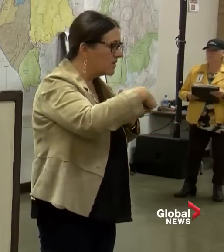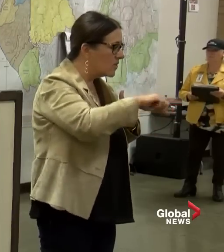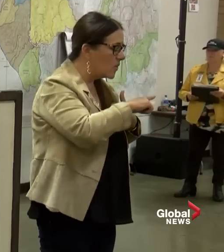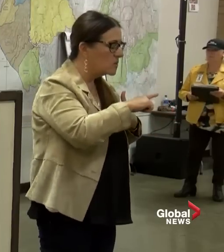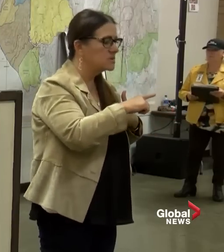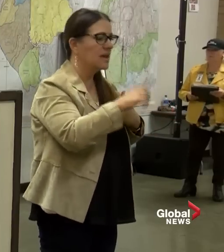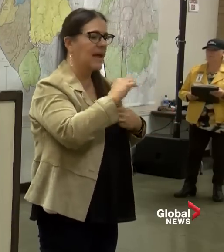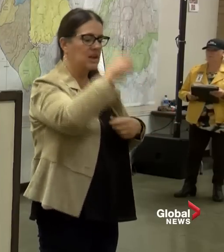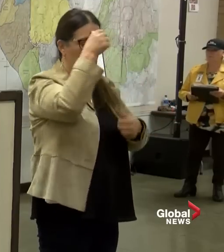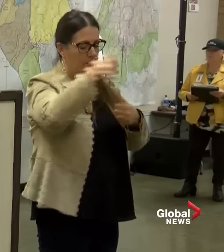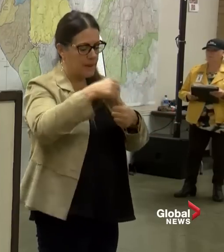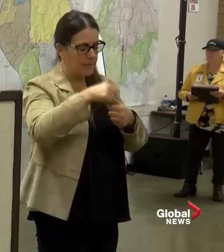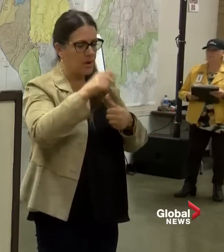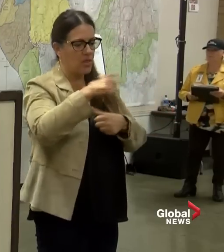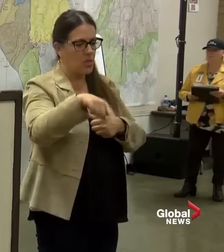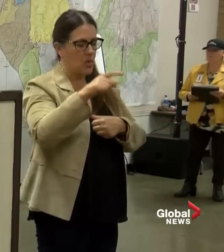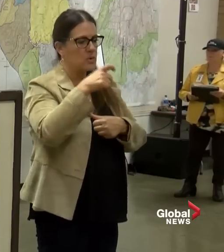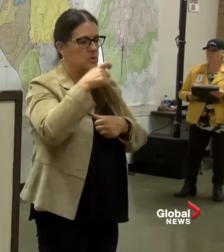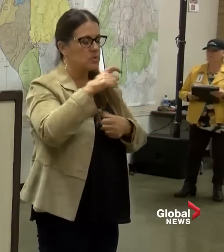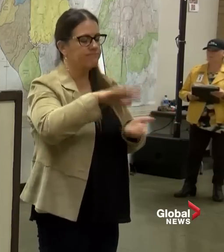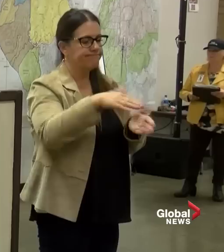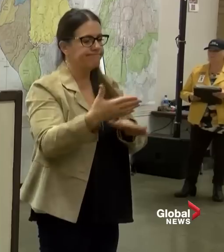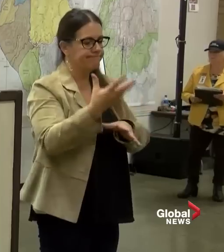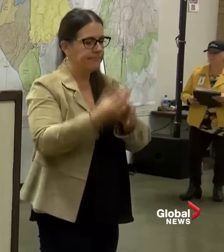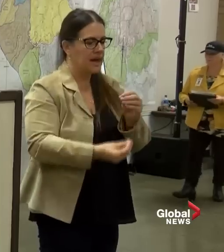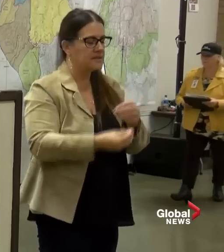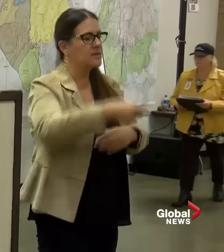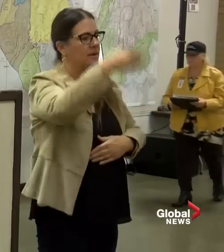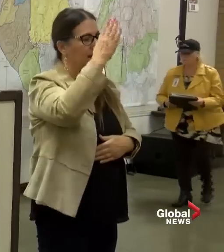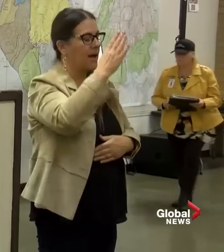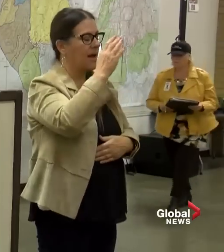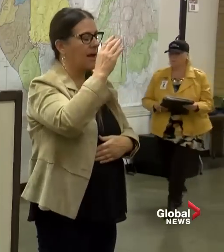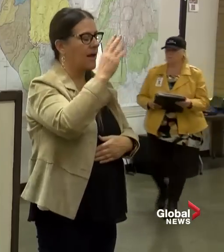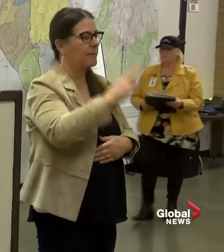to remember those that we have lost. May God bless you all.